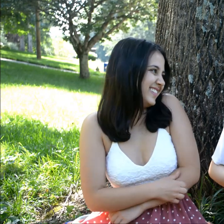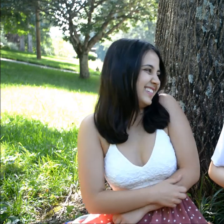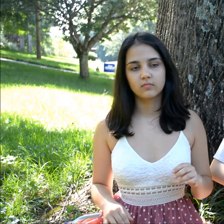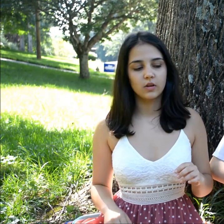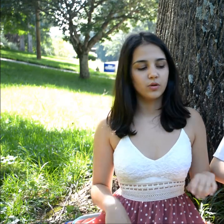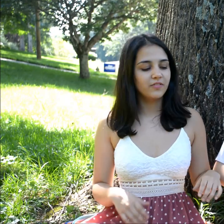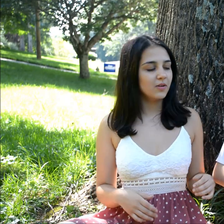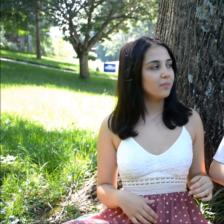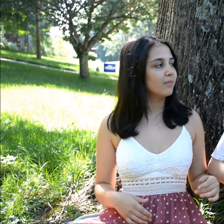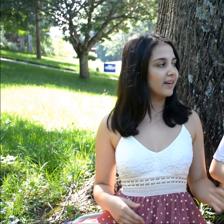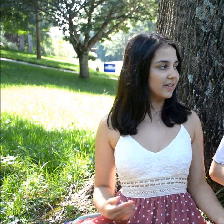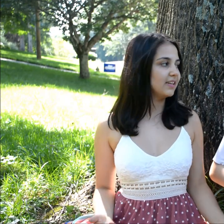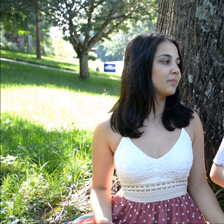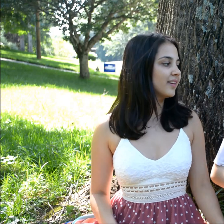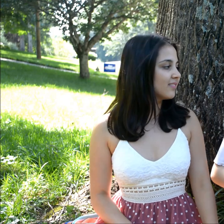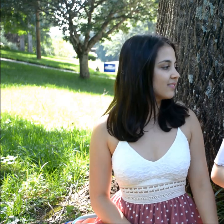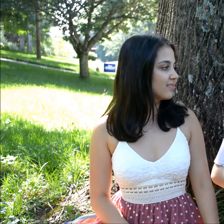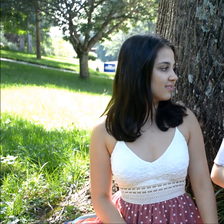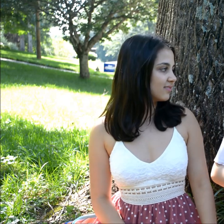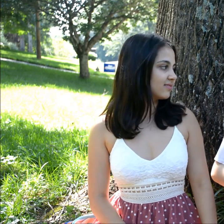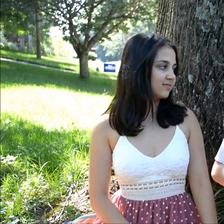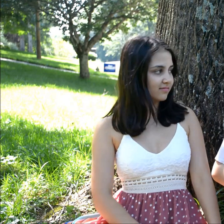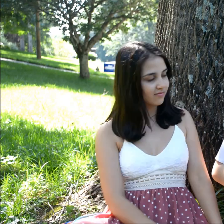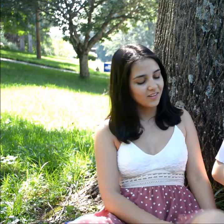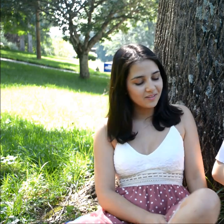You wanna feel my knee pit? Feel it